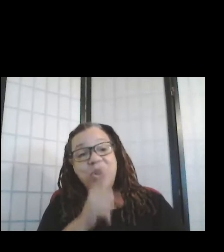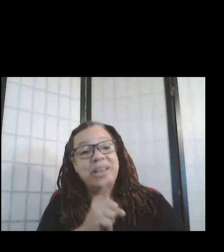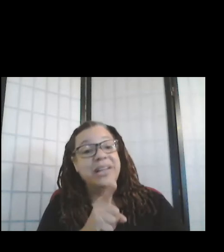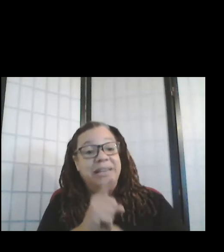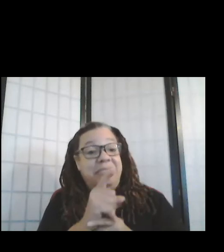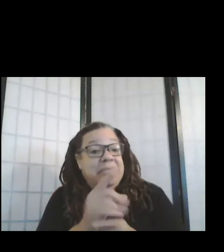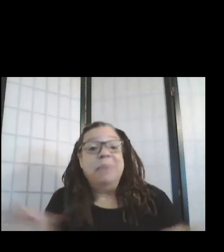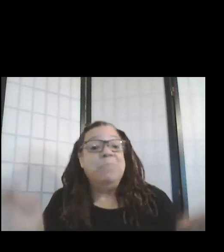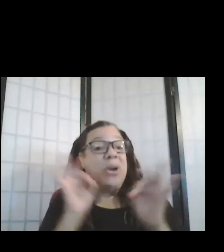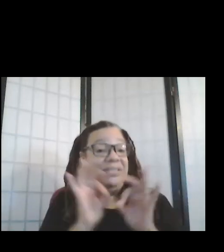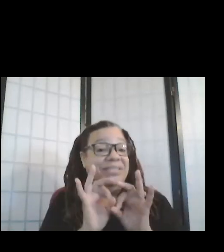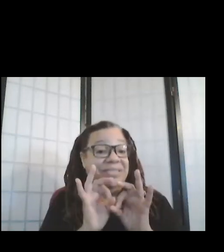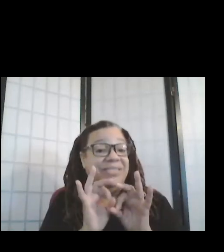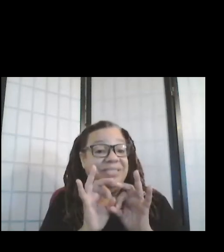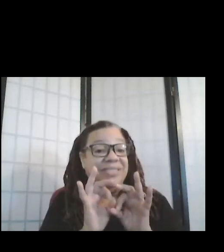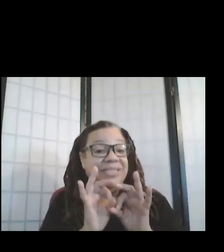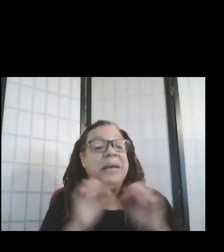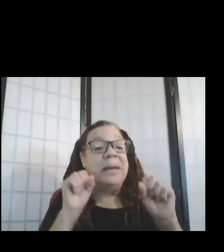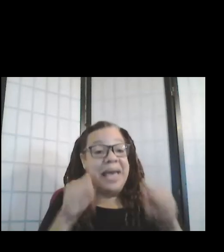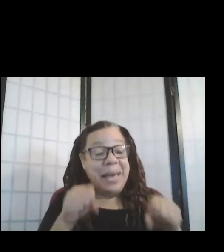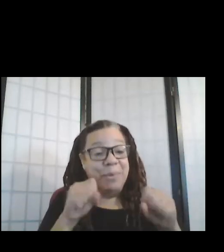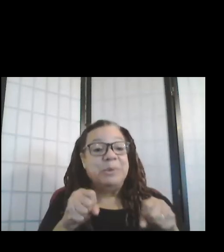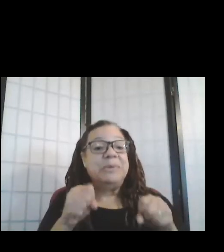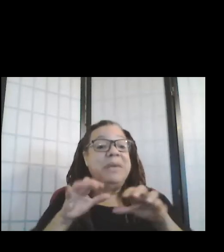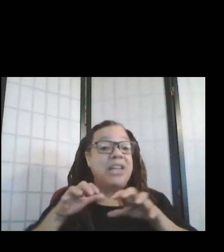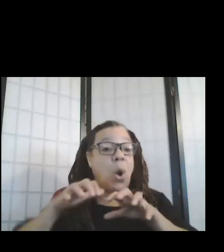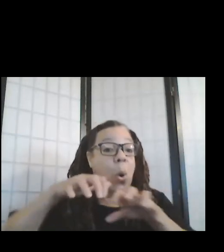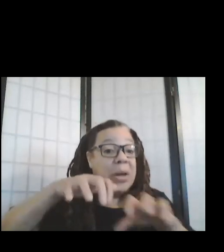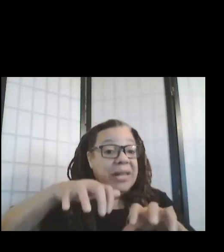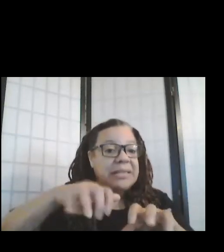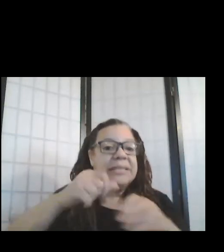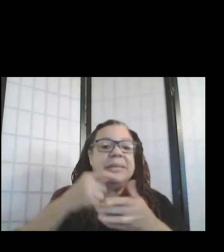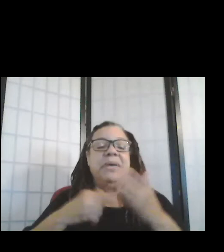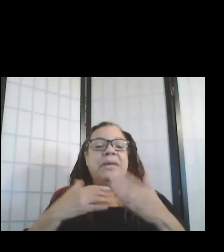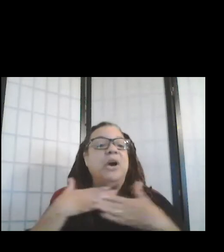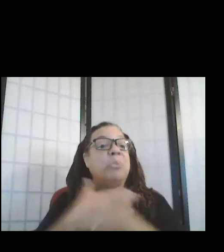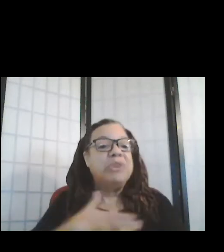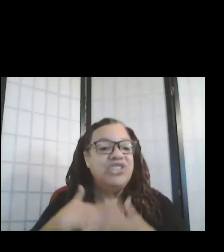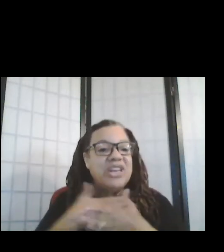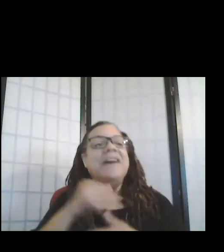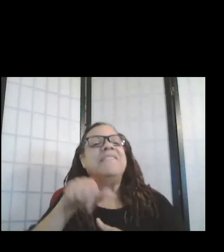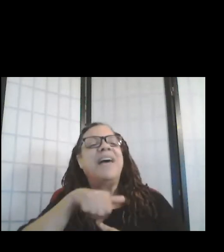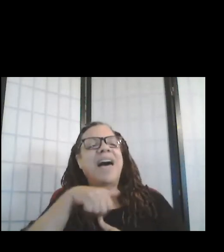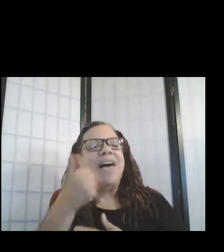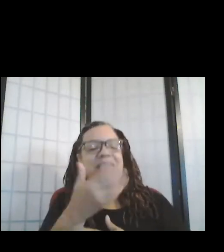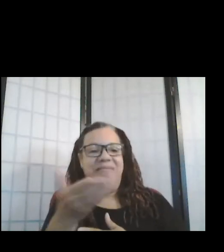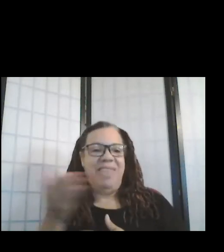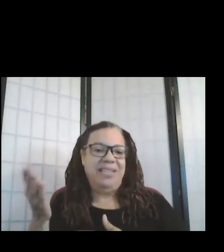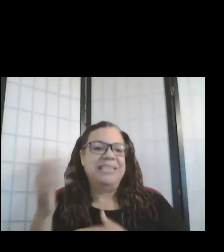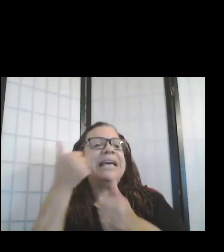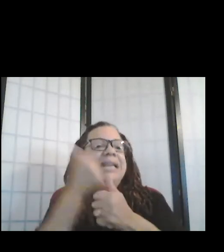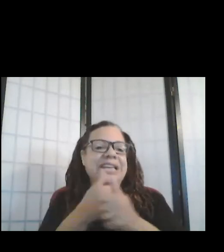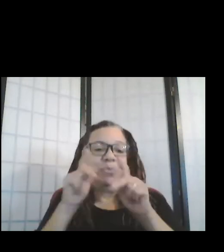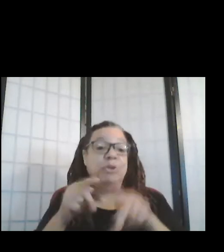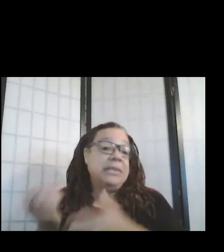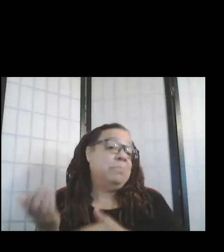important. Being able to be an audience, being able to be appreciative of the other things that each of us bring